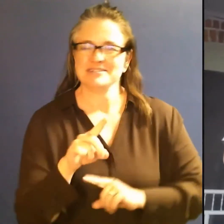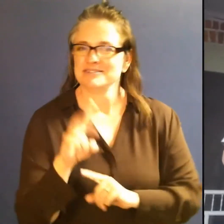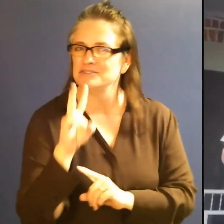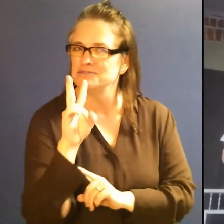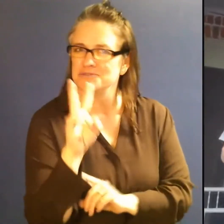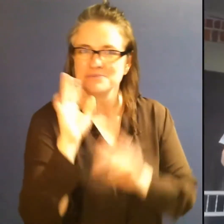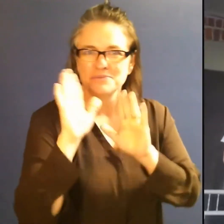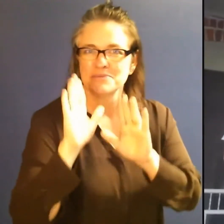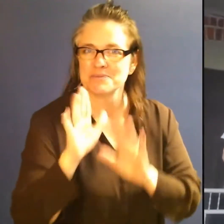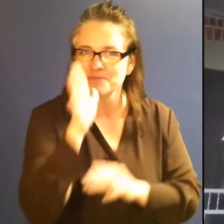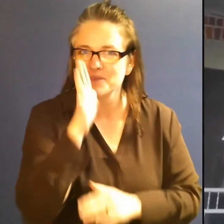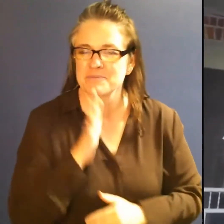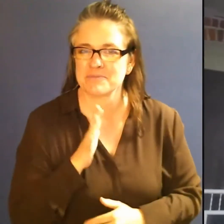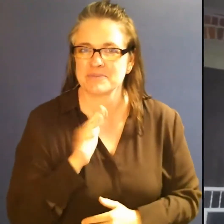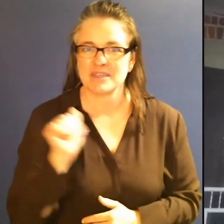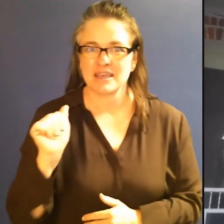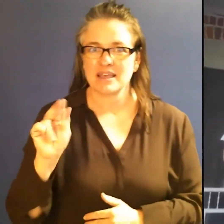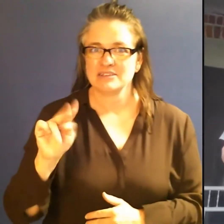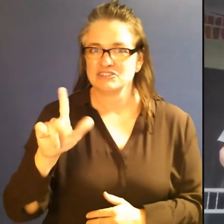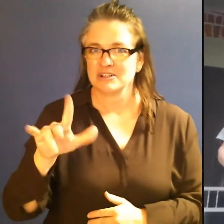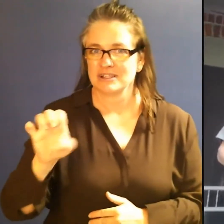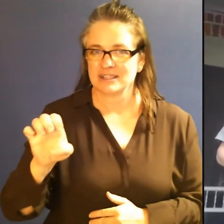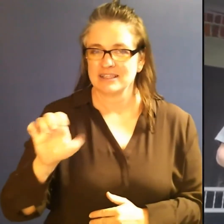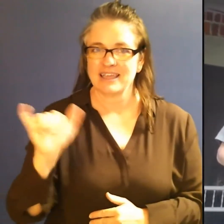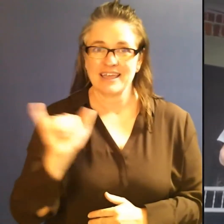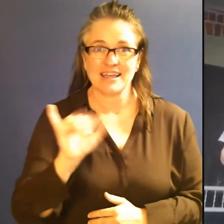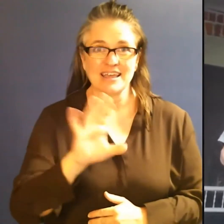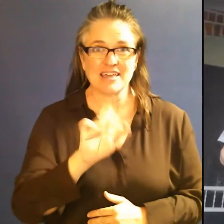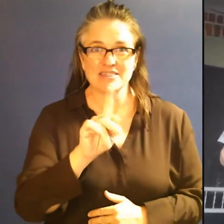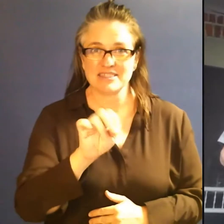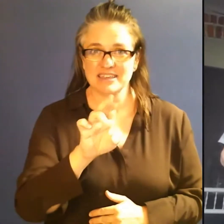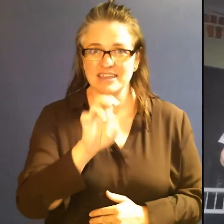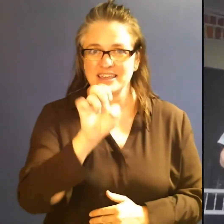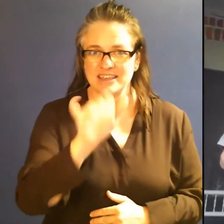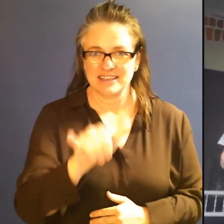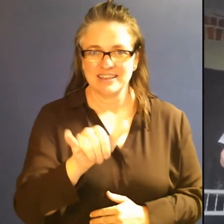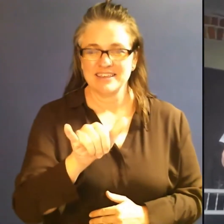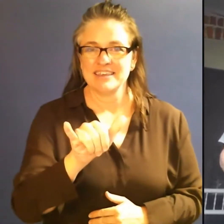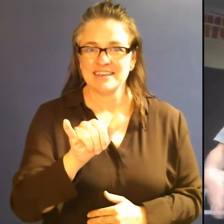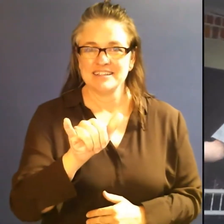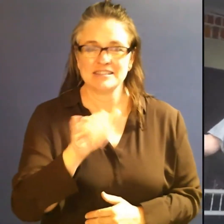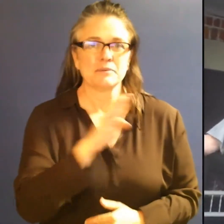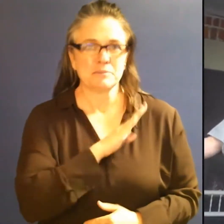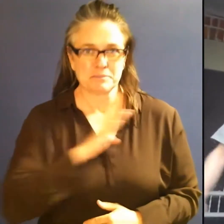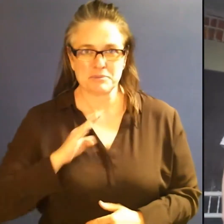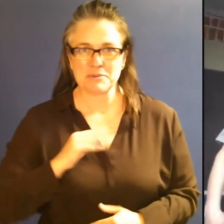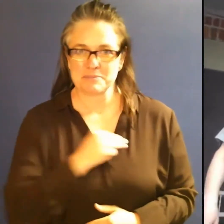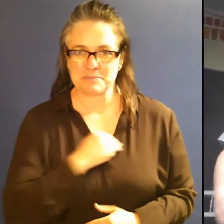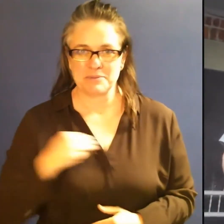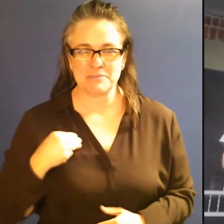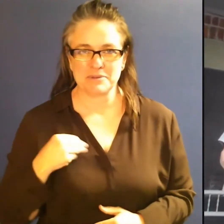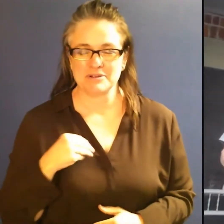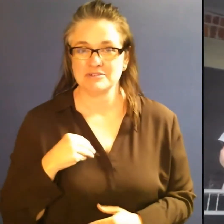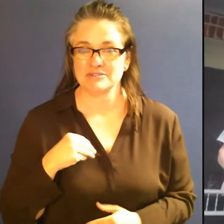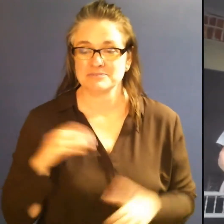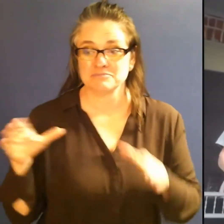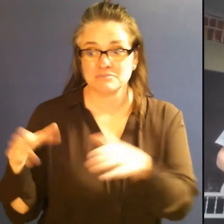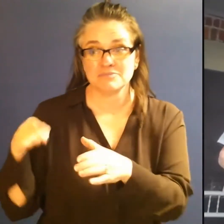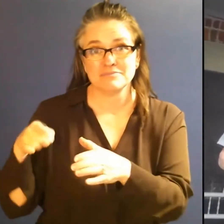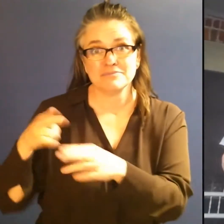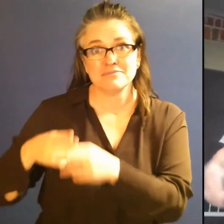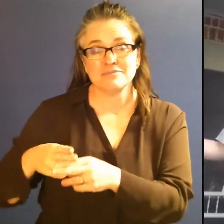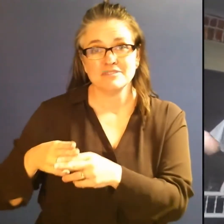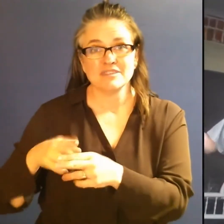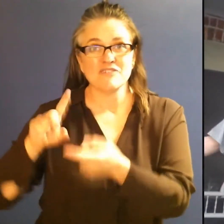inside, Angel and Kathy. They're board members of the Friends of Indiana Dunes. And between them, golly, I think they have over